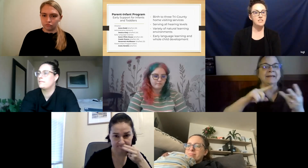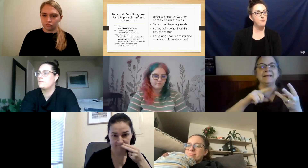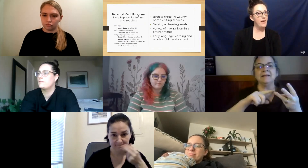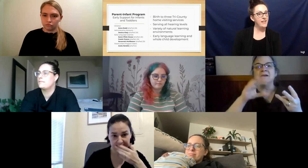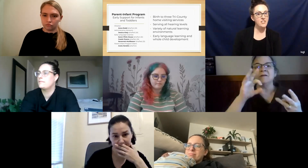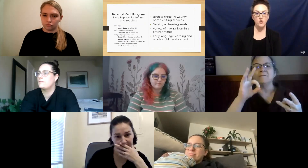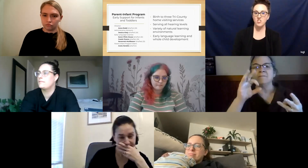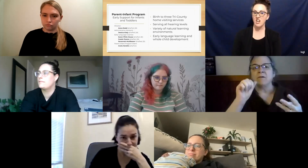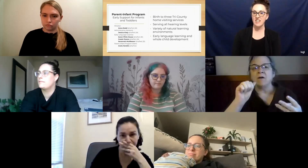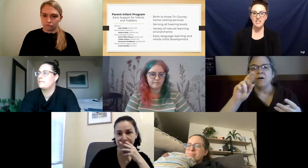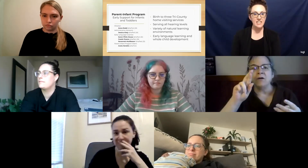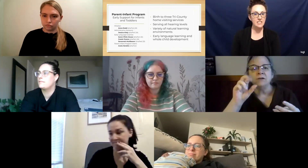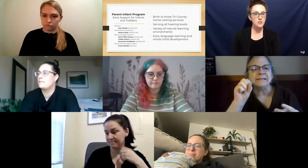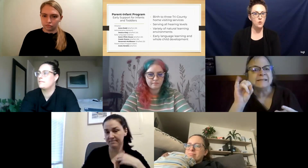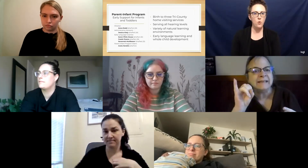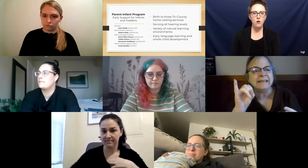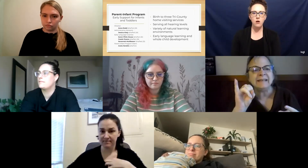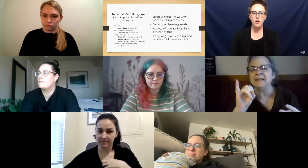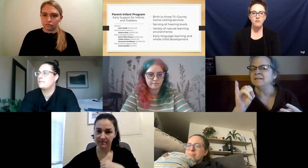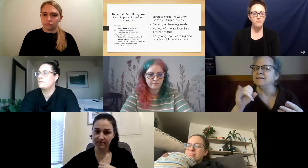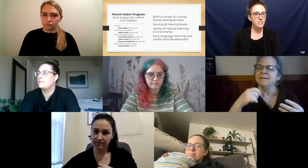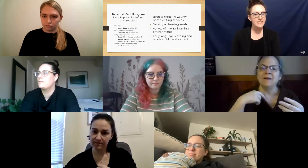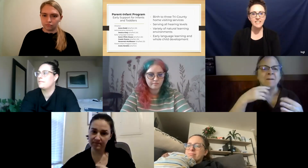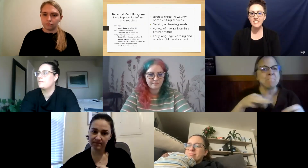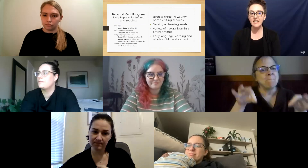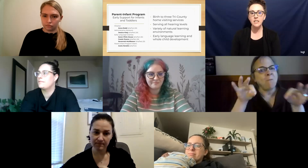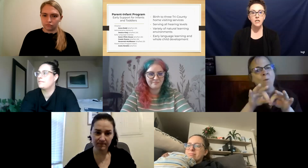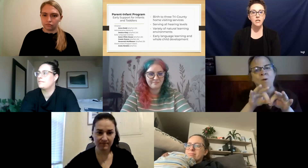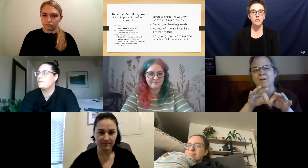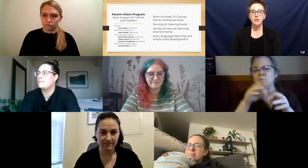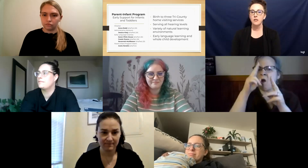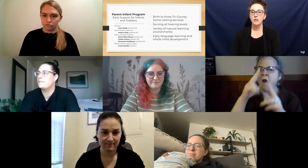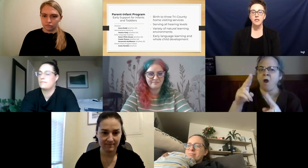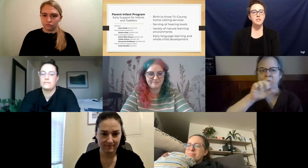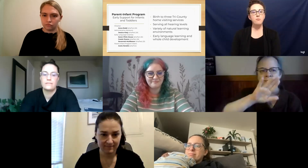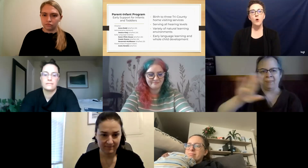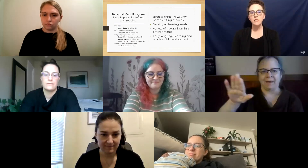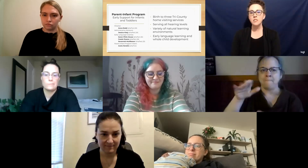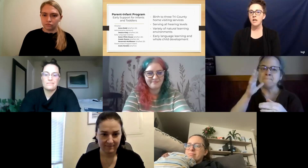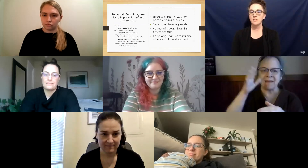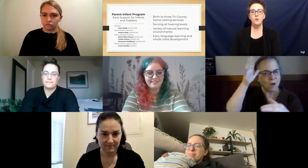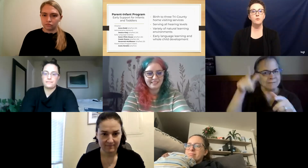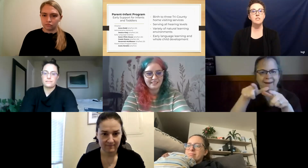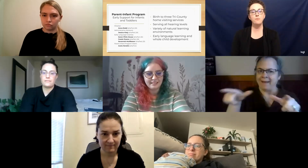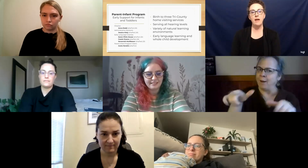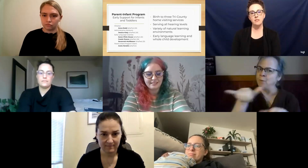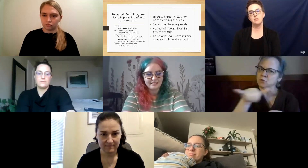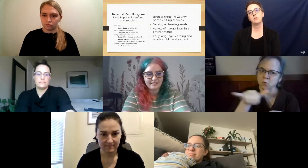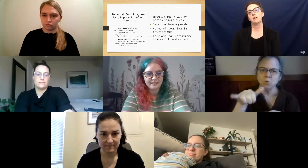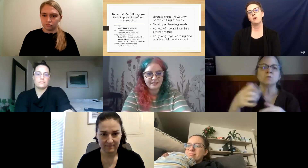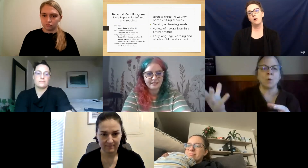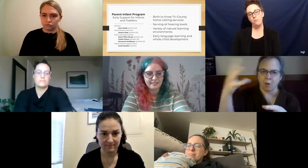like Spanish, Chinese, or Farsi. It's important to us that we